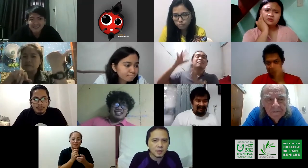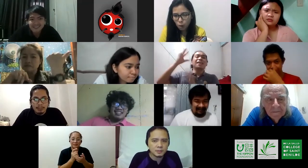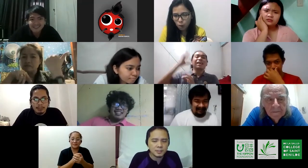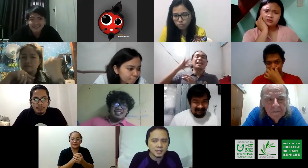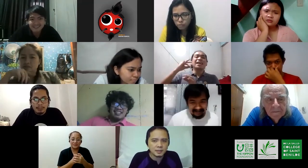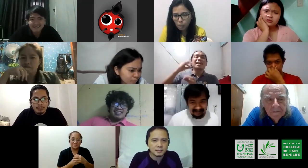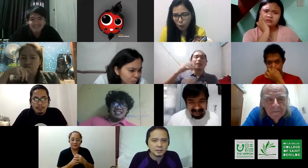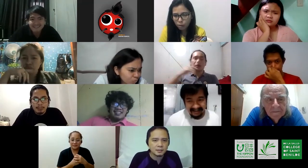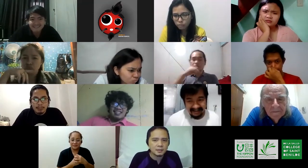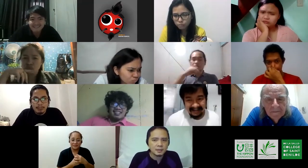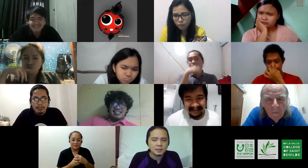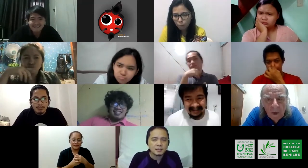understanding. Yeah.